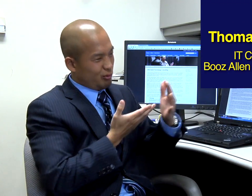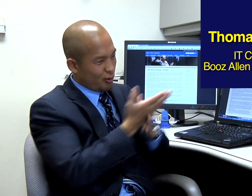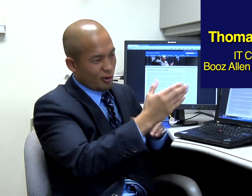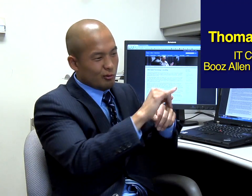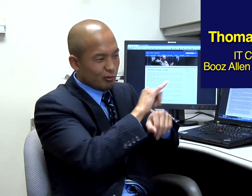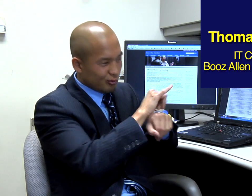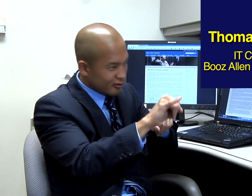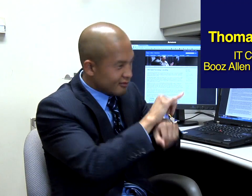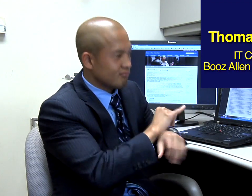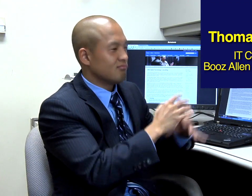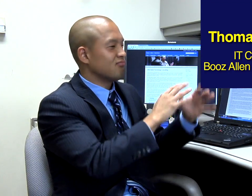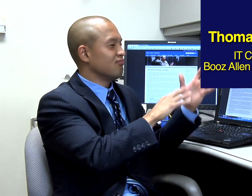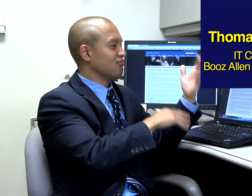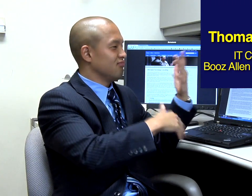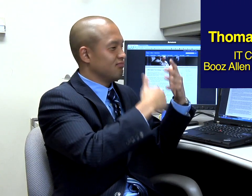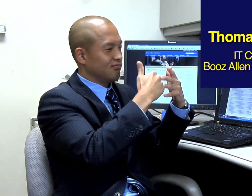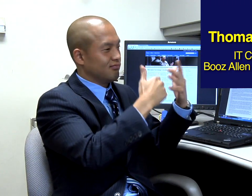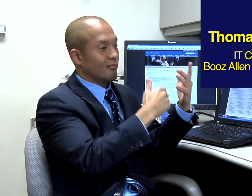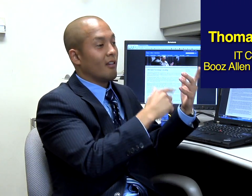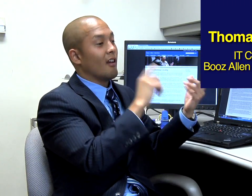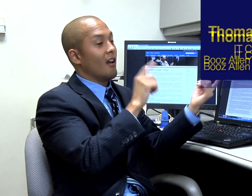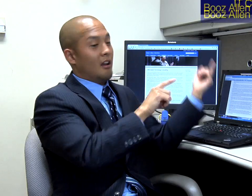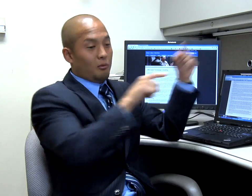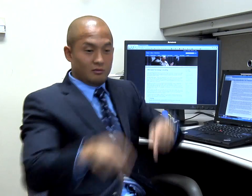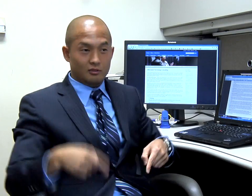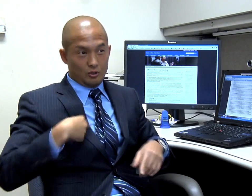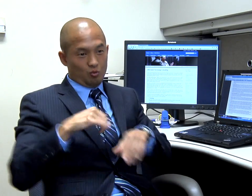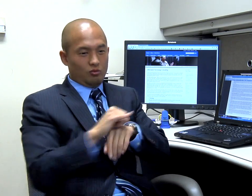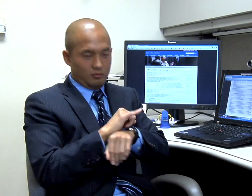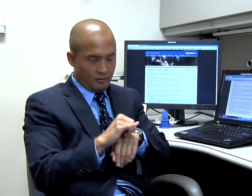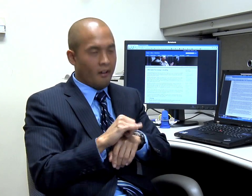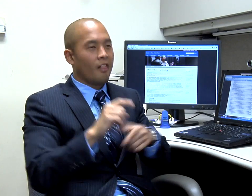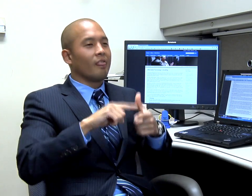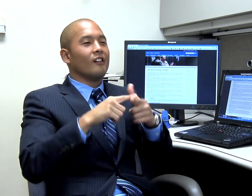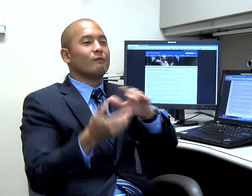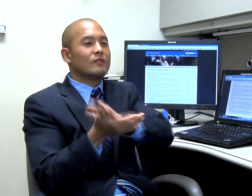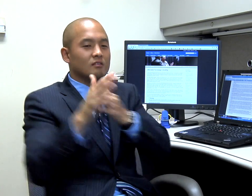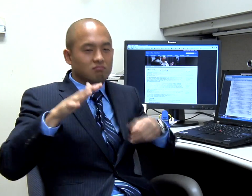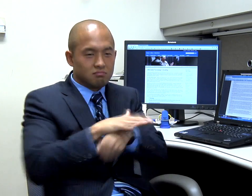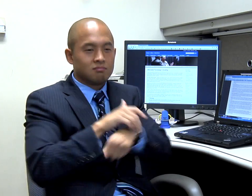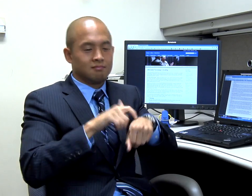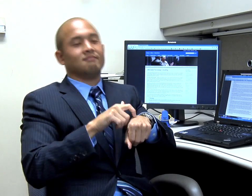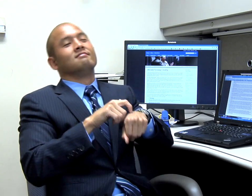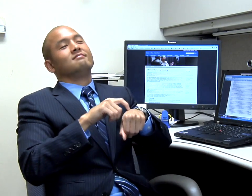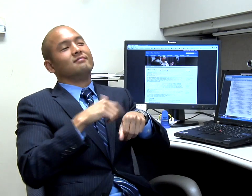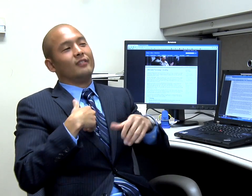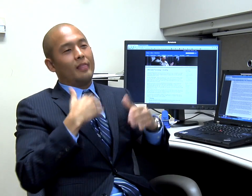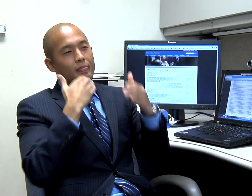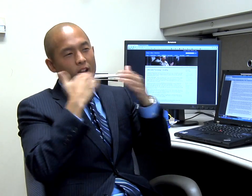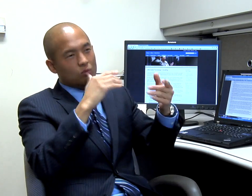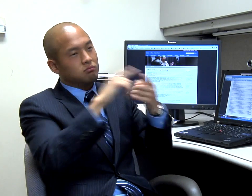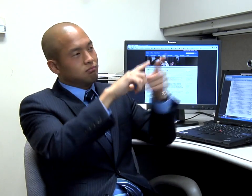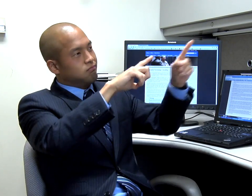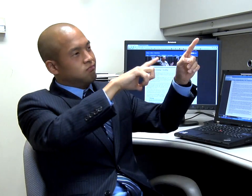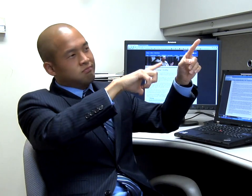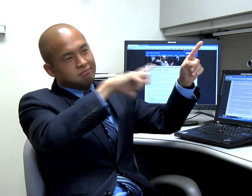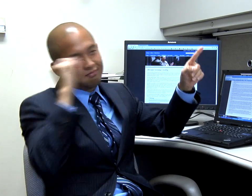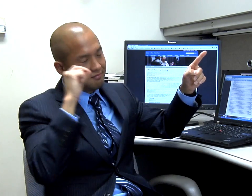Spending my entire academic career at Gallaudet University has really led to the internship here at Booz Allen Hamilton and now I'm currently a full-time employee.